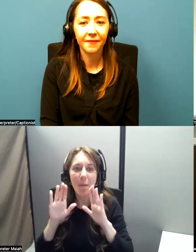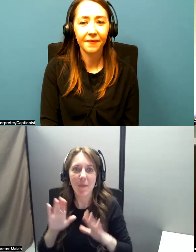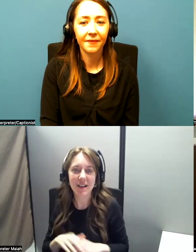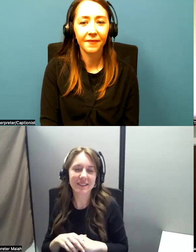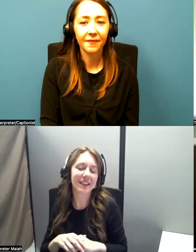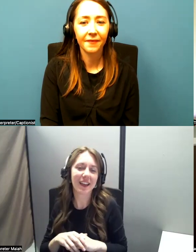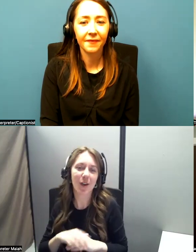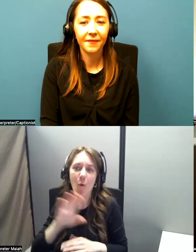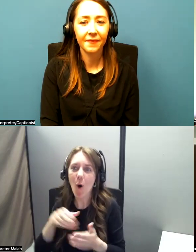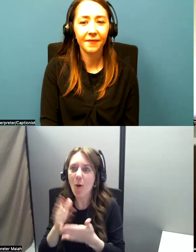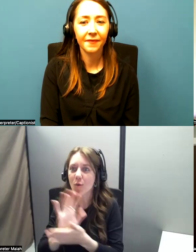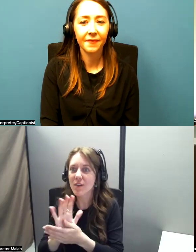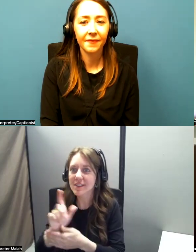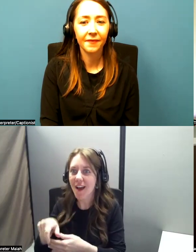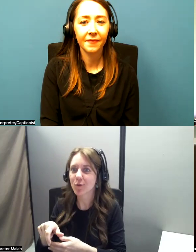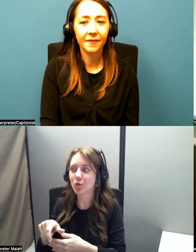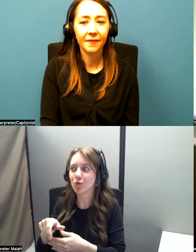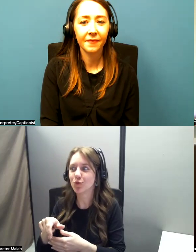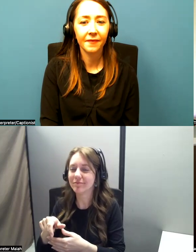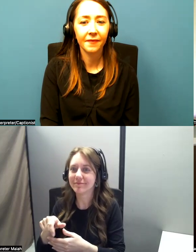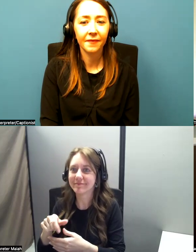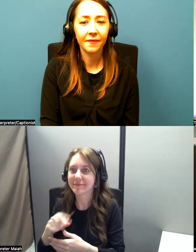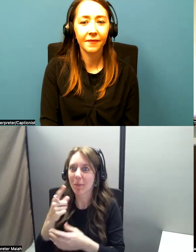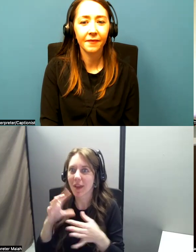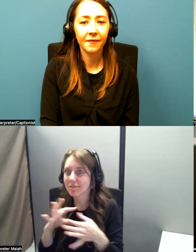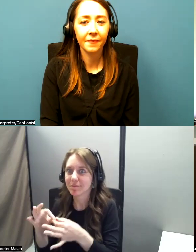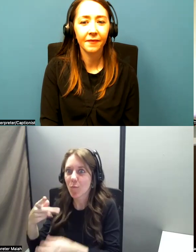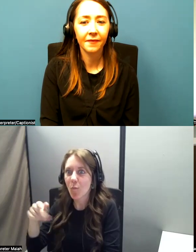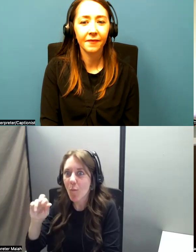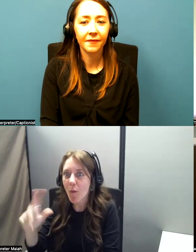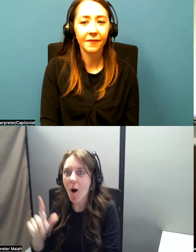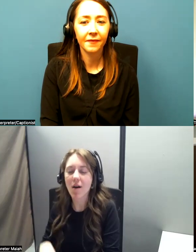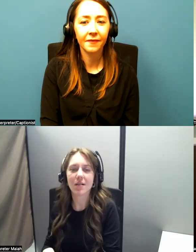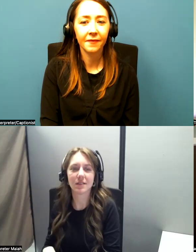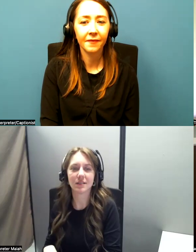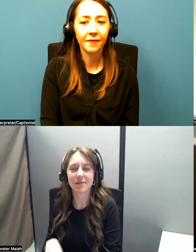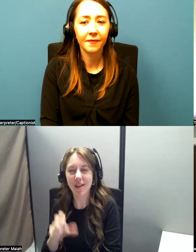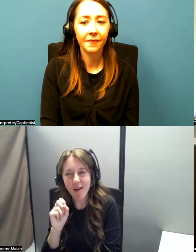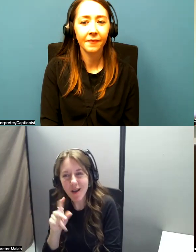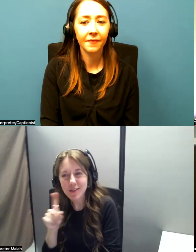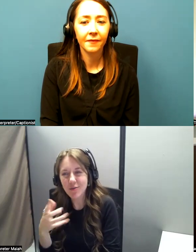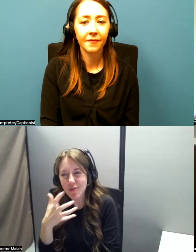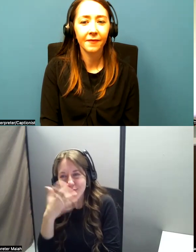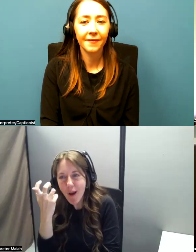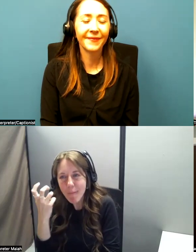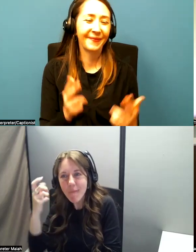be something about him. I was just like, okay, you're grumping this one. Okay, here we